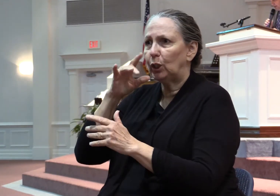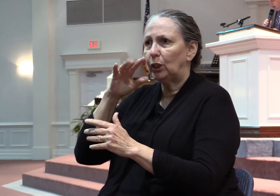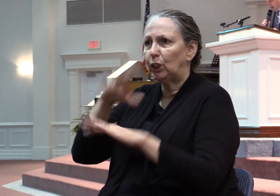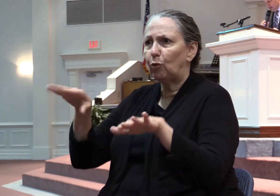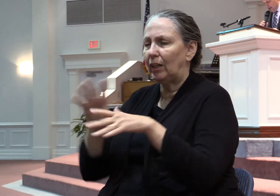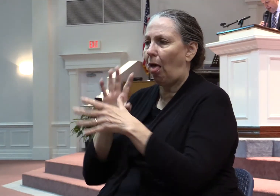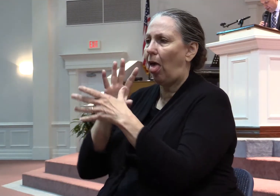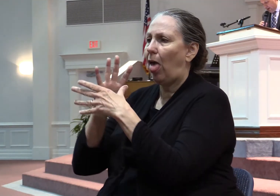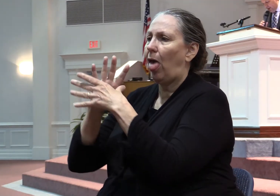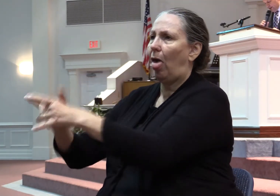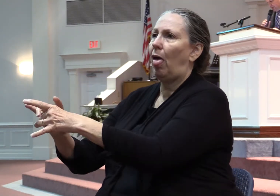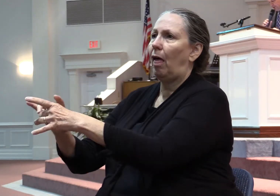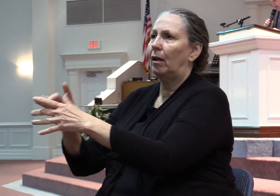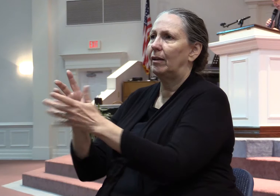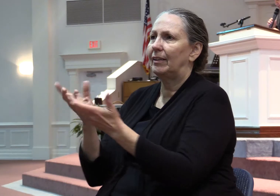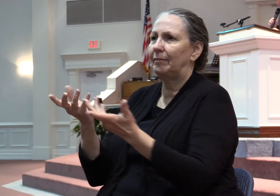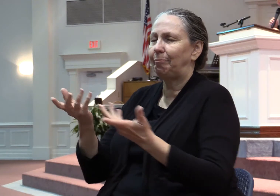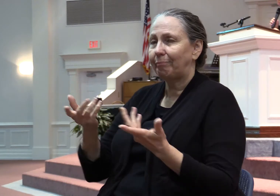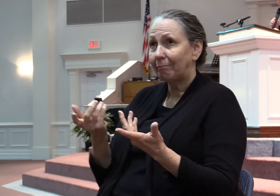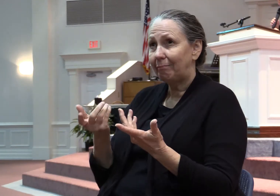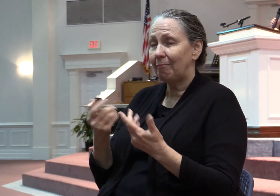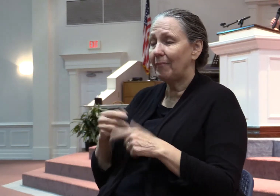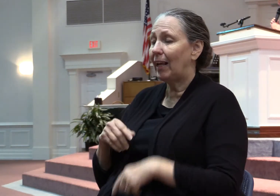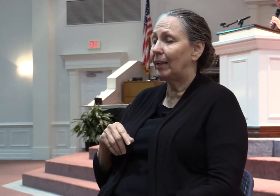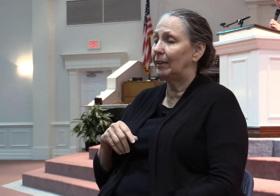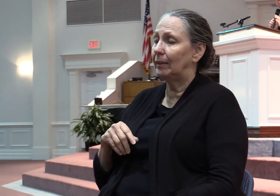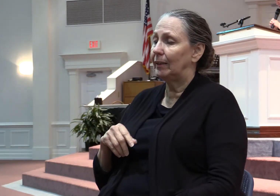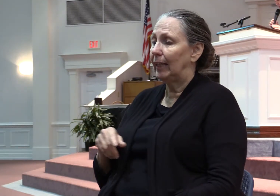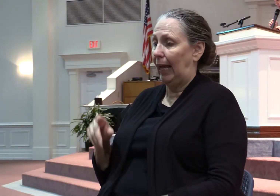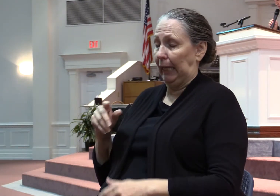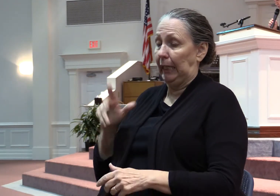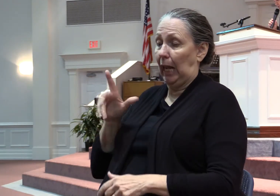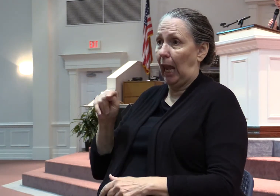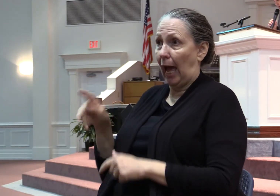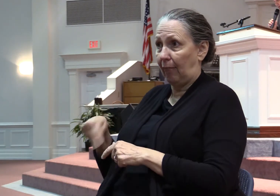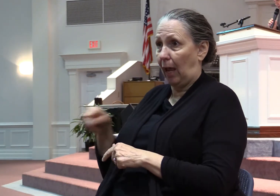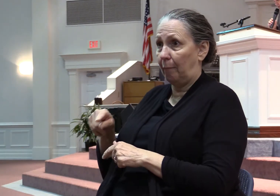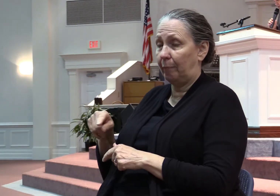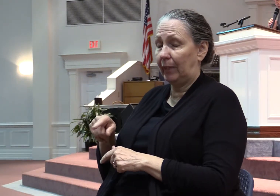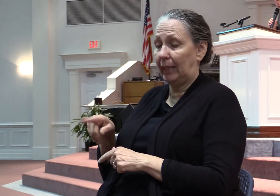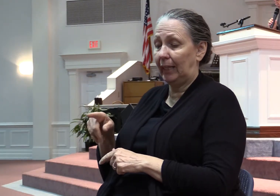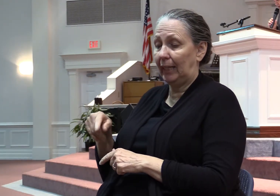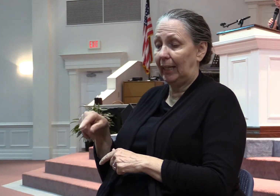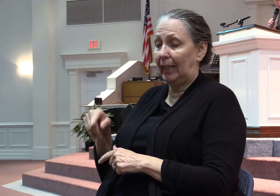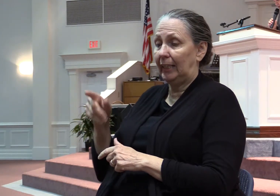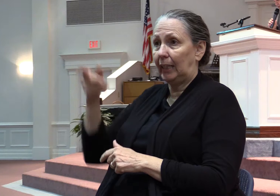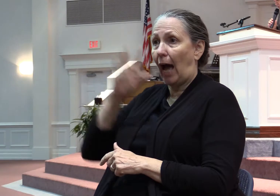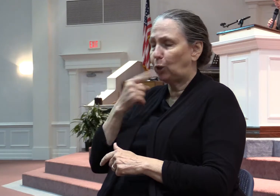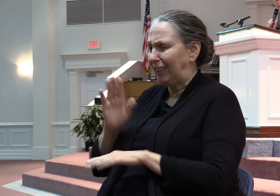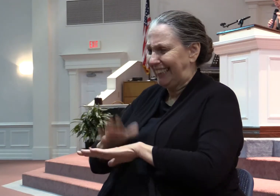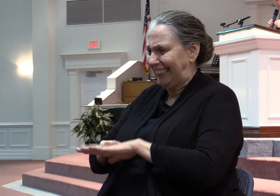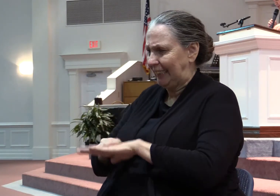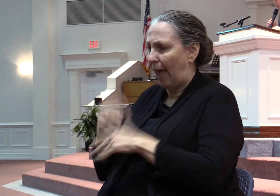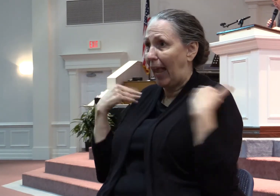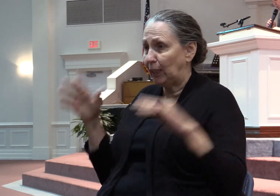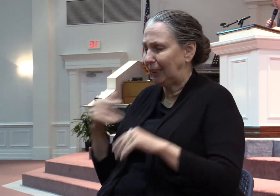said unto Lot, hast thou here any besides son-in-law and thy sons and thy daughters and whatsoever thy house in the city? Bring them out of this place. I want you to